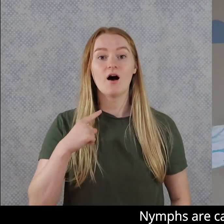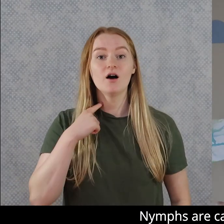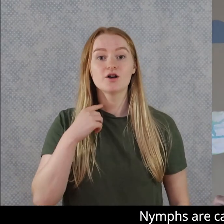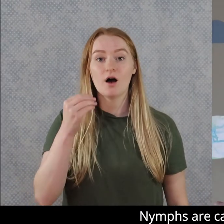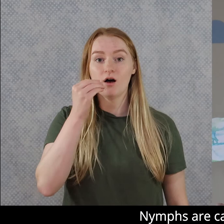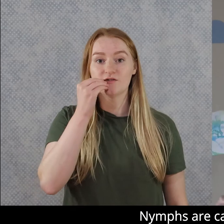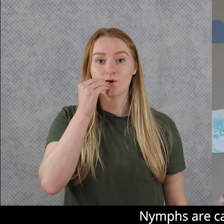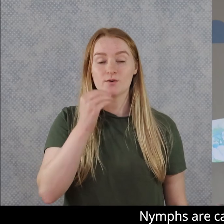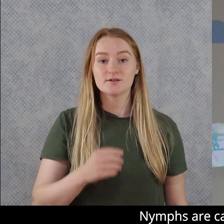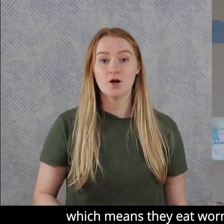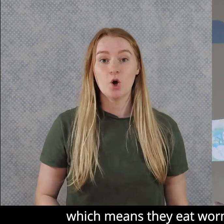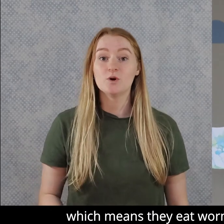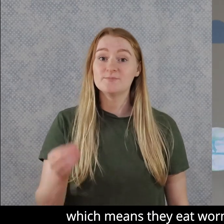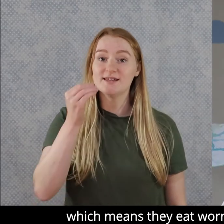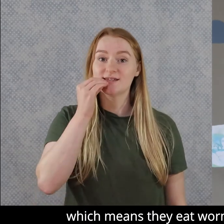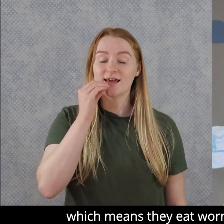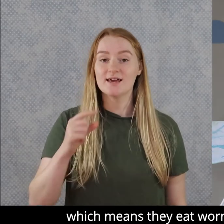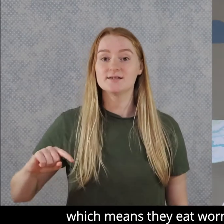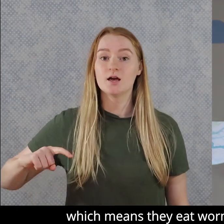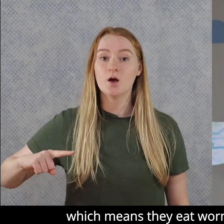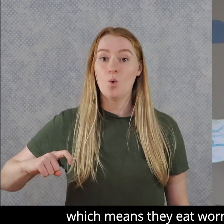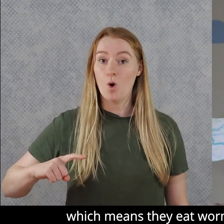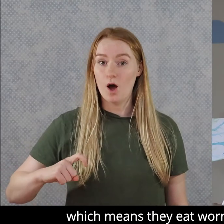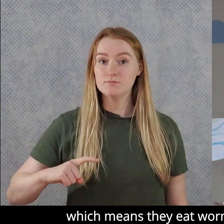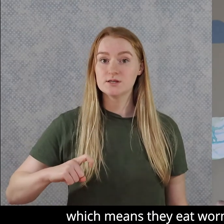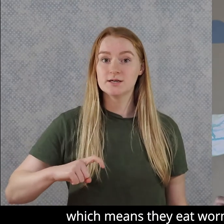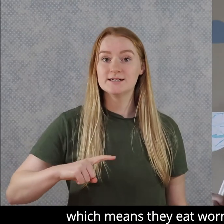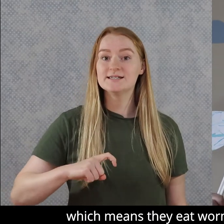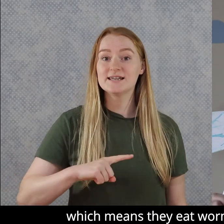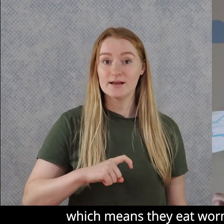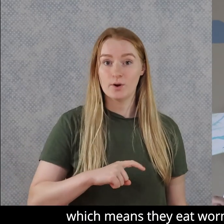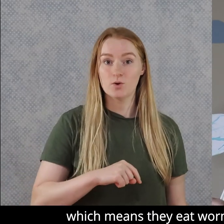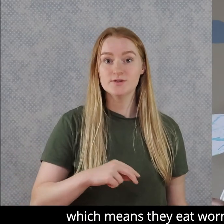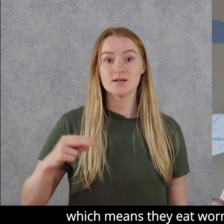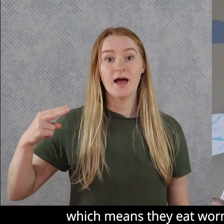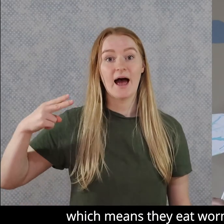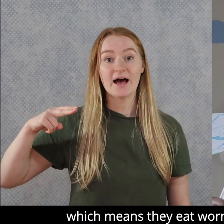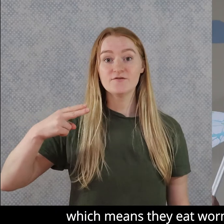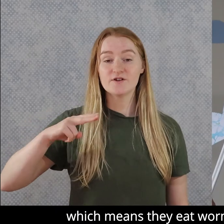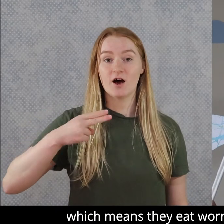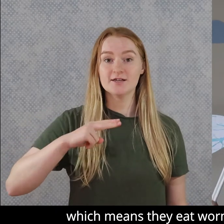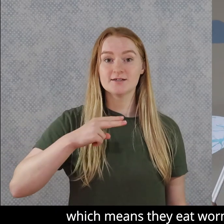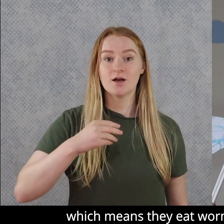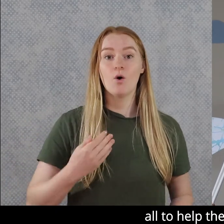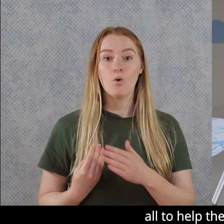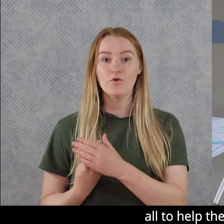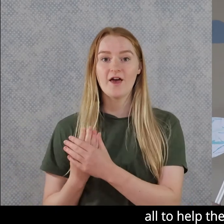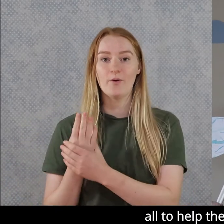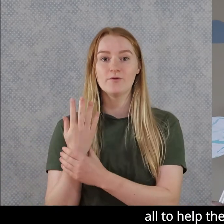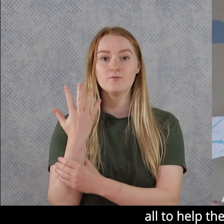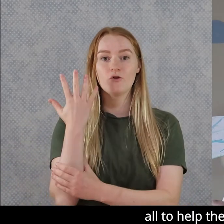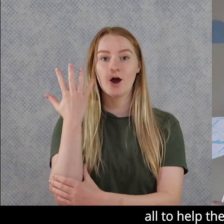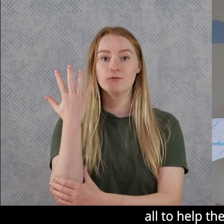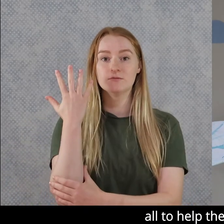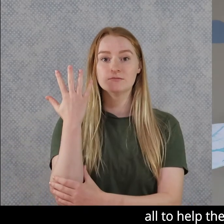Nymphs are carnivores, which means they eat worms, tadpoles, and flies, all to